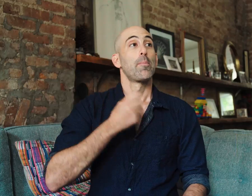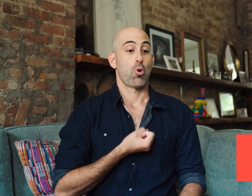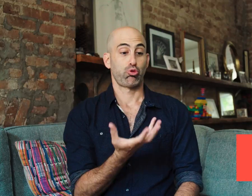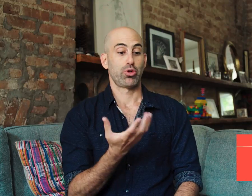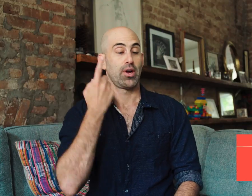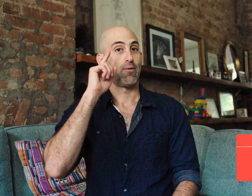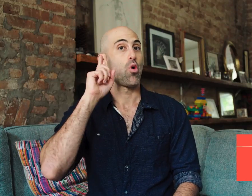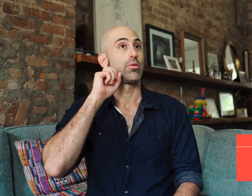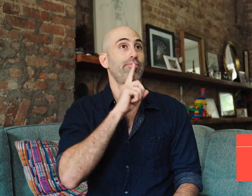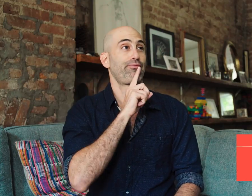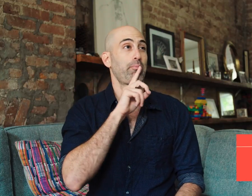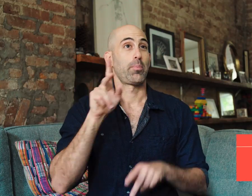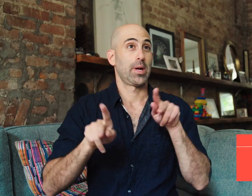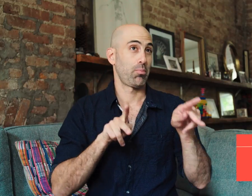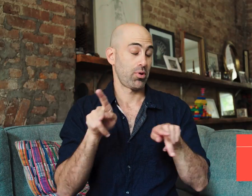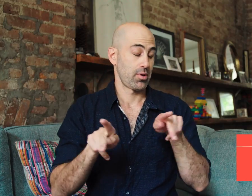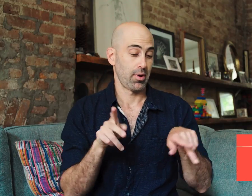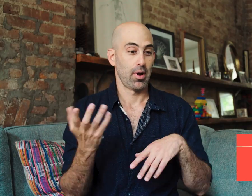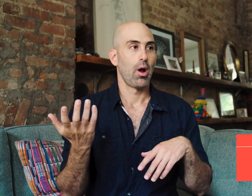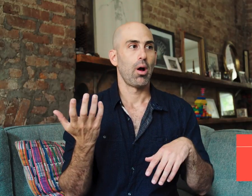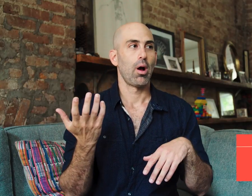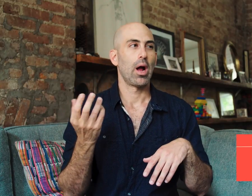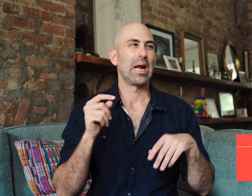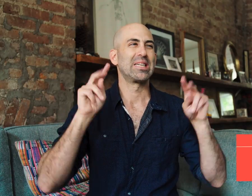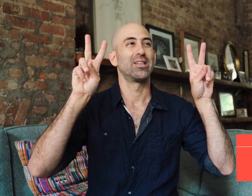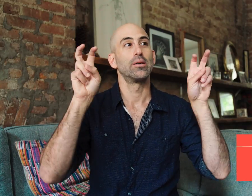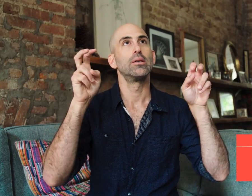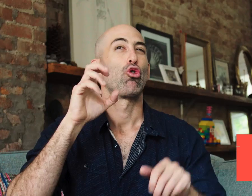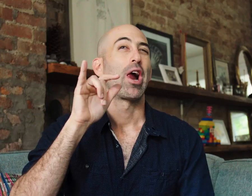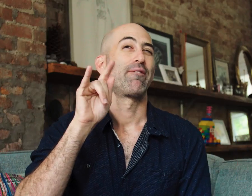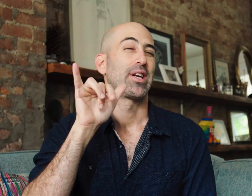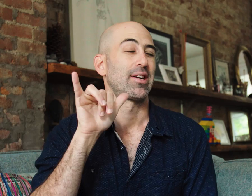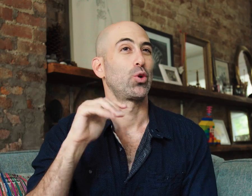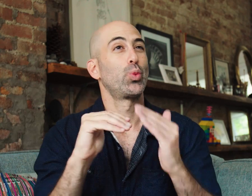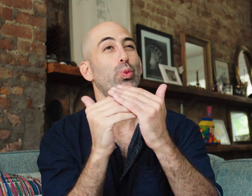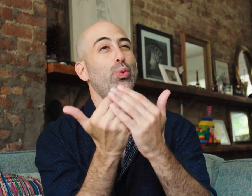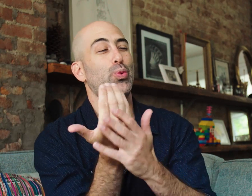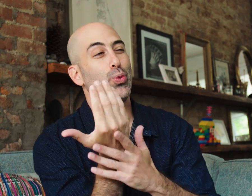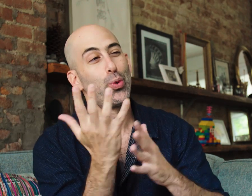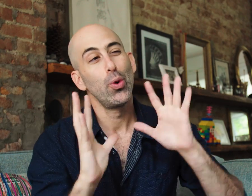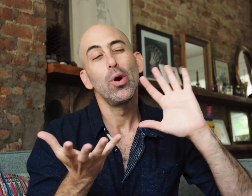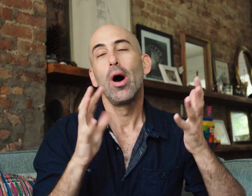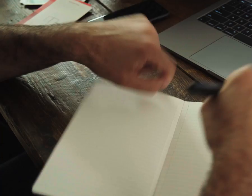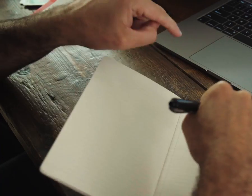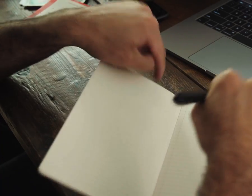Poetry for deaf people is a new form of creativity.